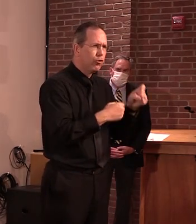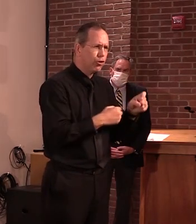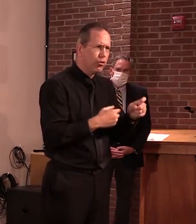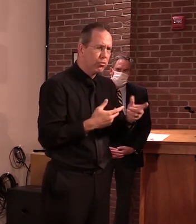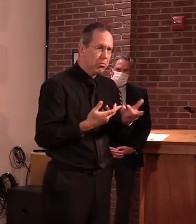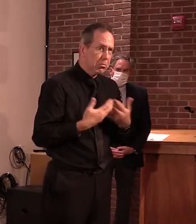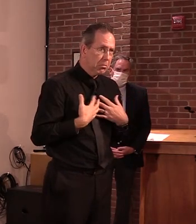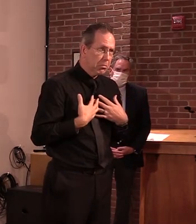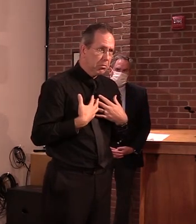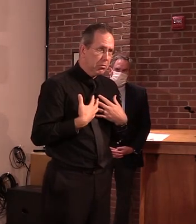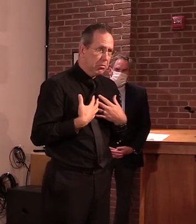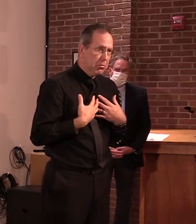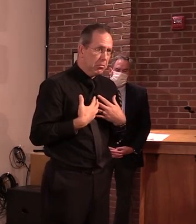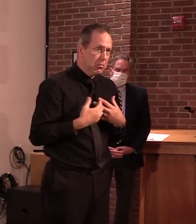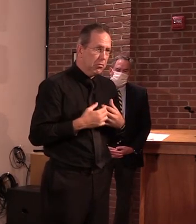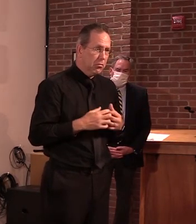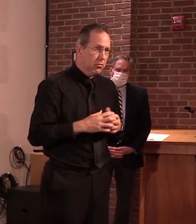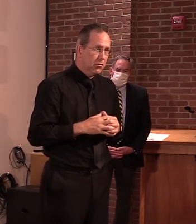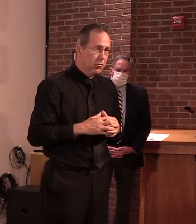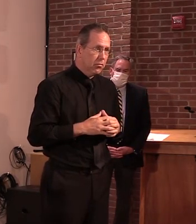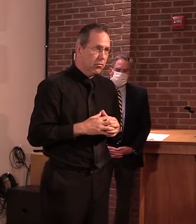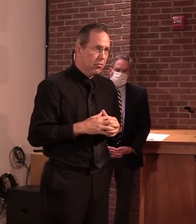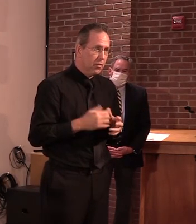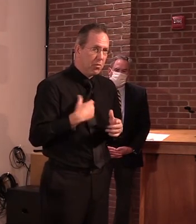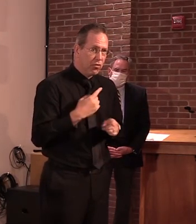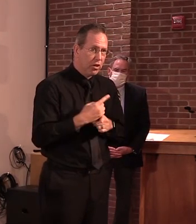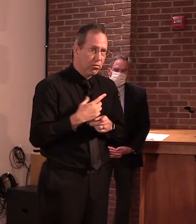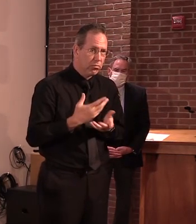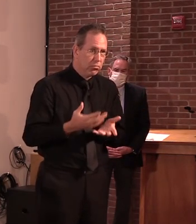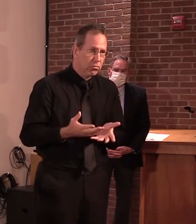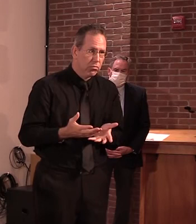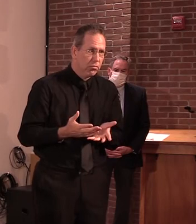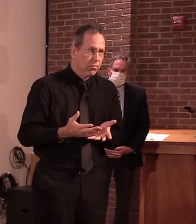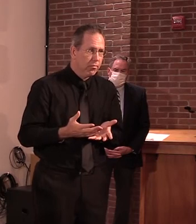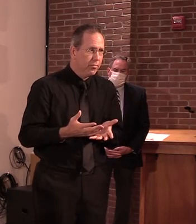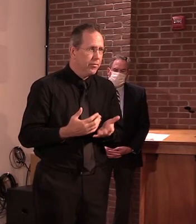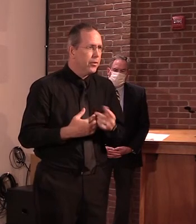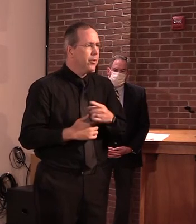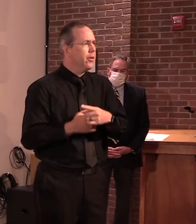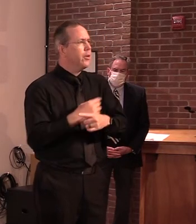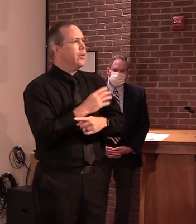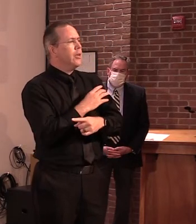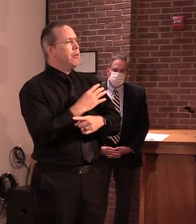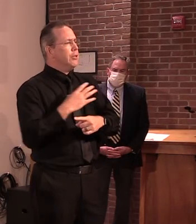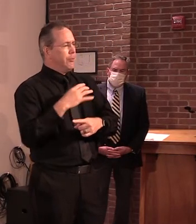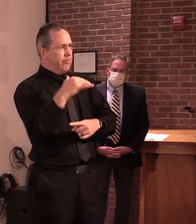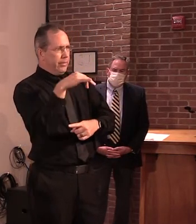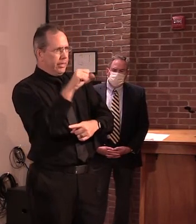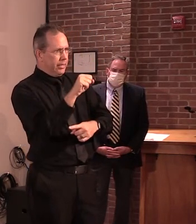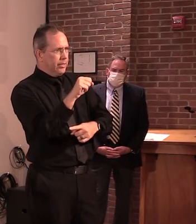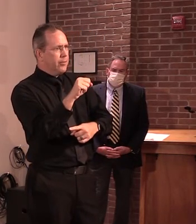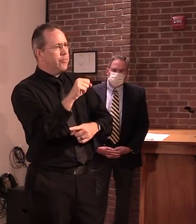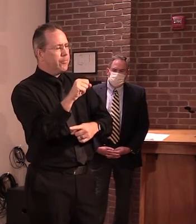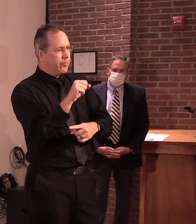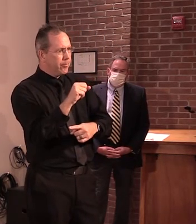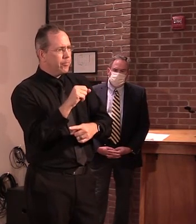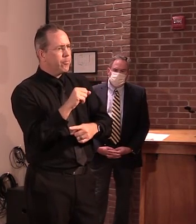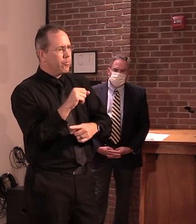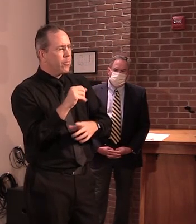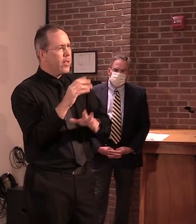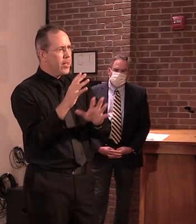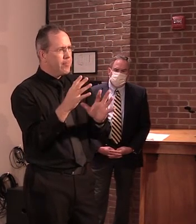by traditional UI. Sure. This is the classic response of it